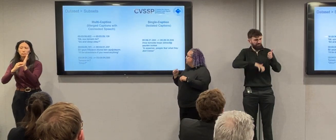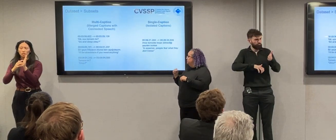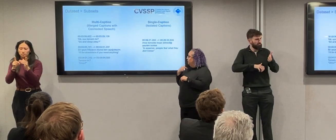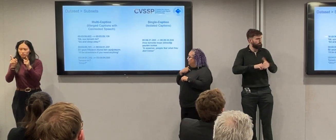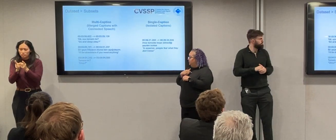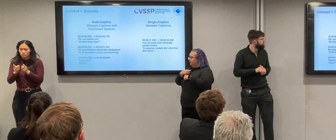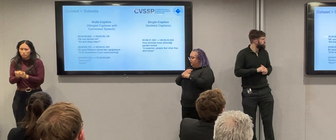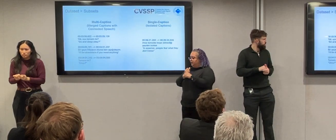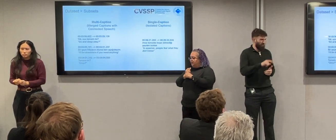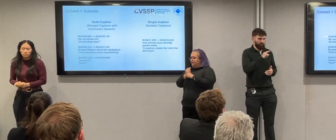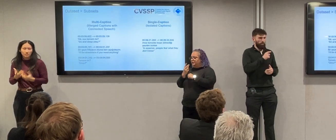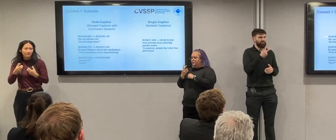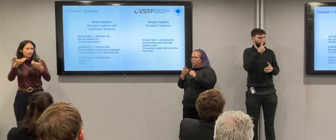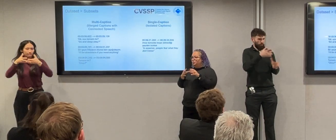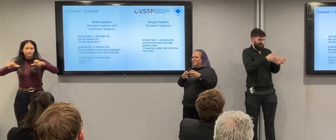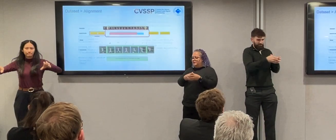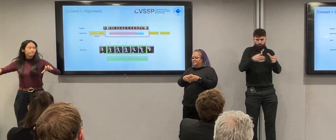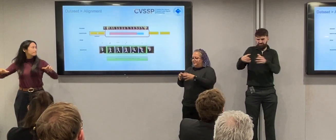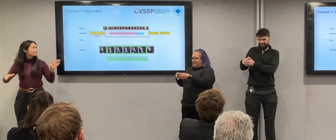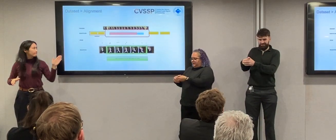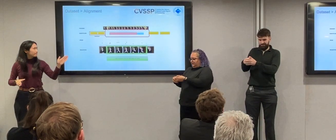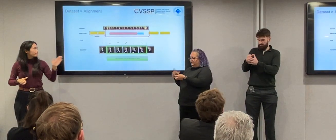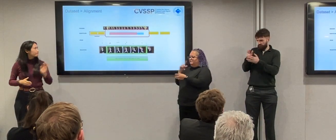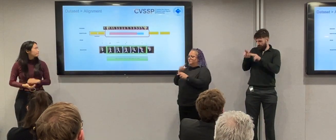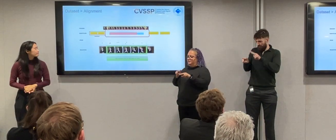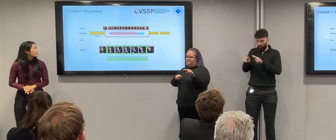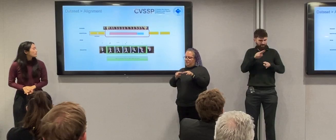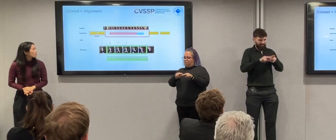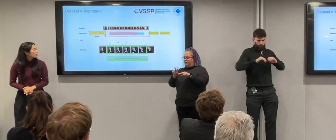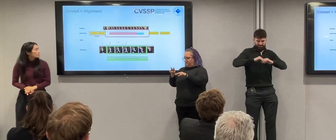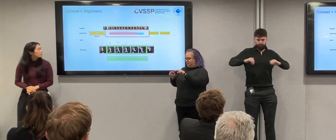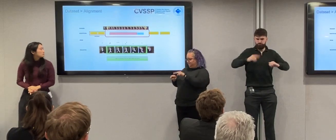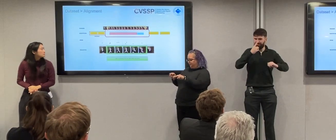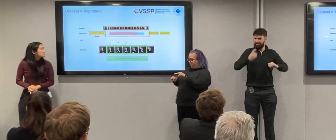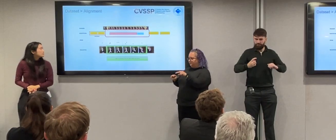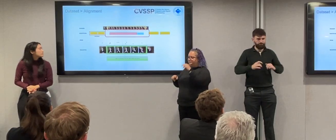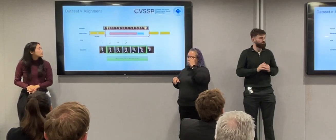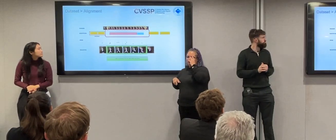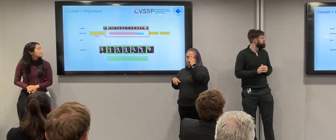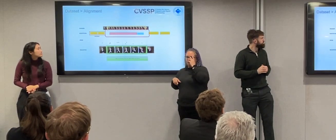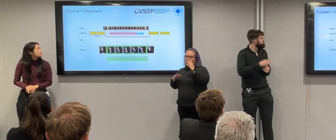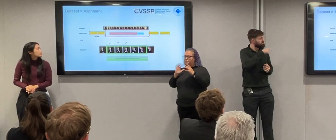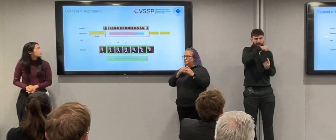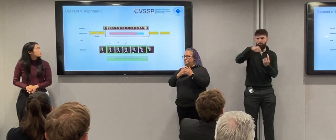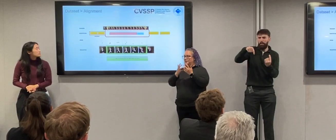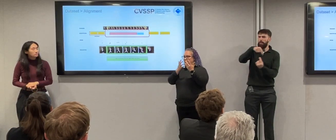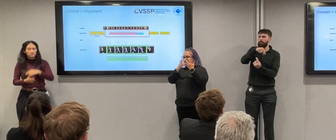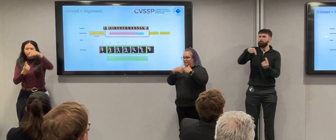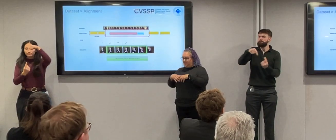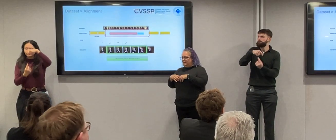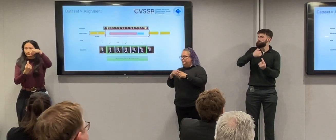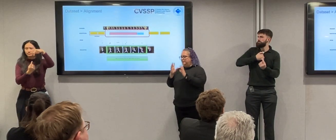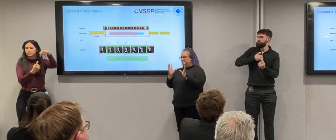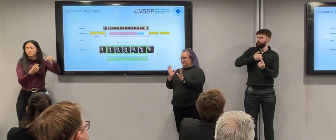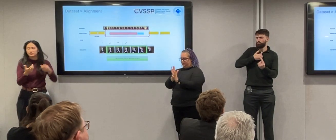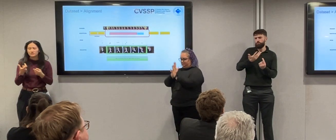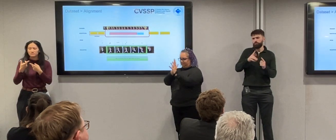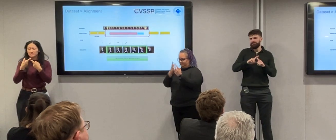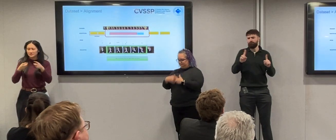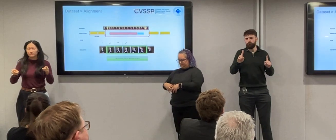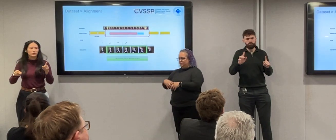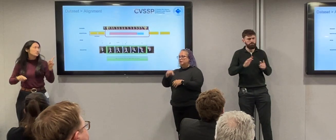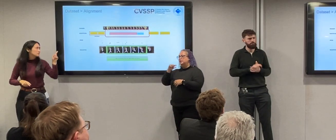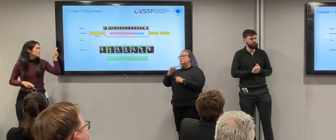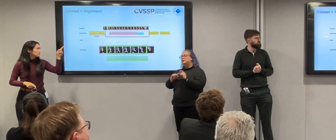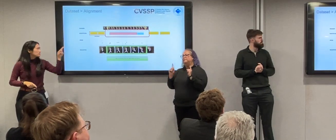these 2 subsets to evaluate. And our alignment is a bit different